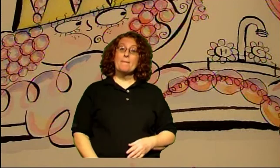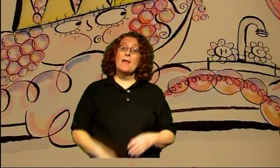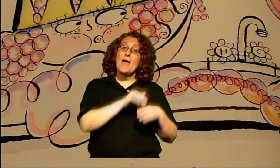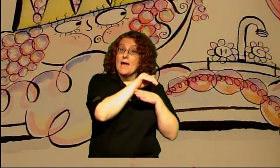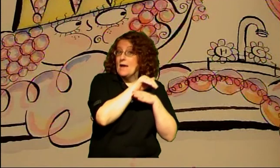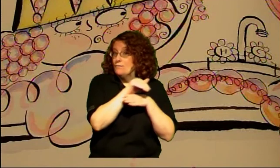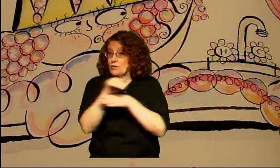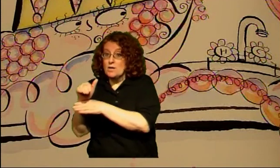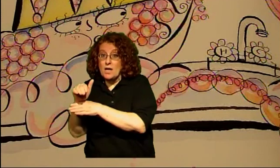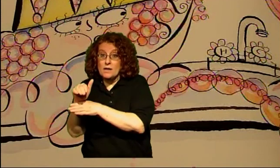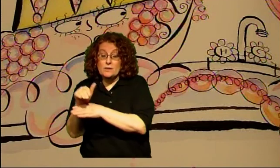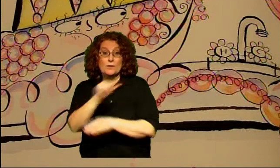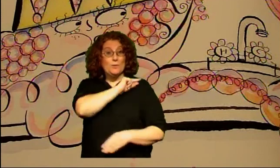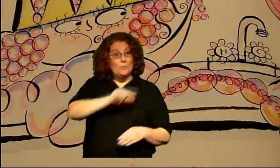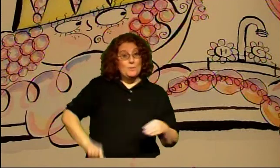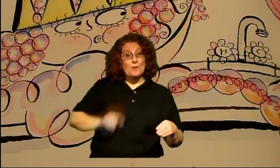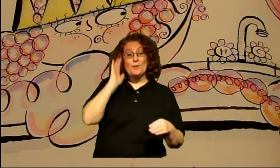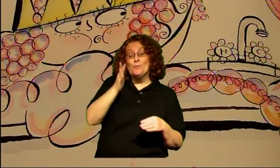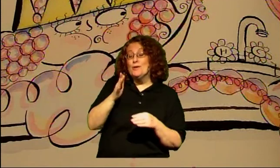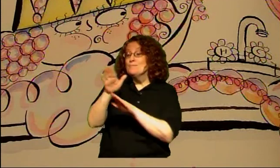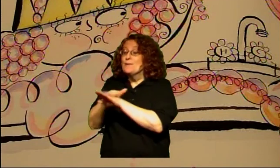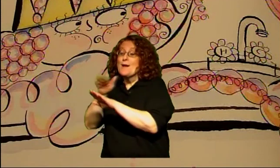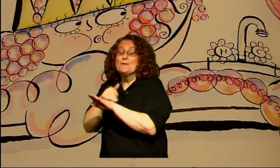like a princess.